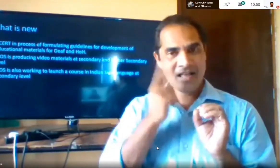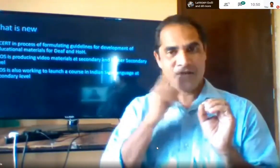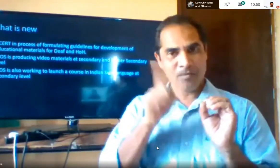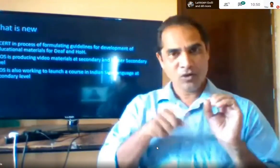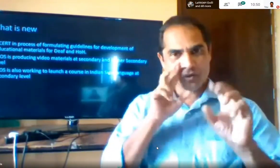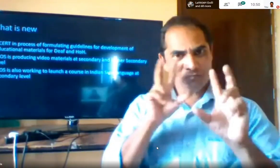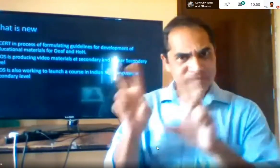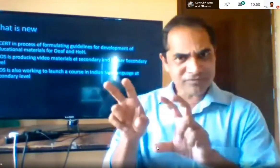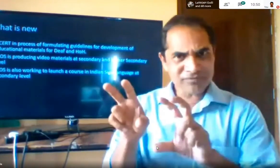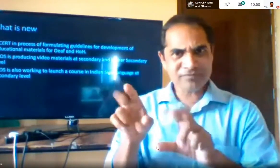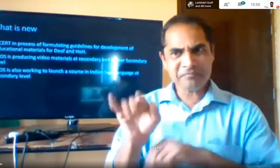to involve in this.